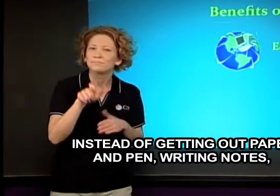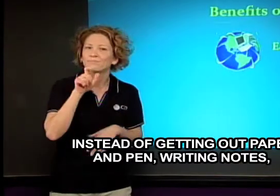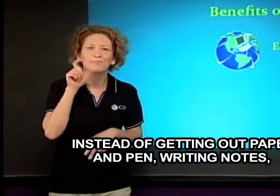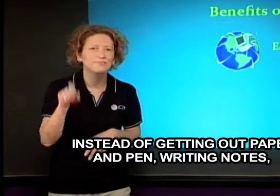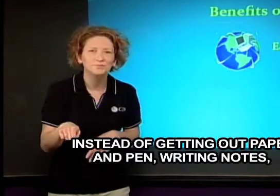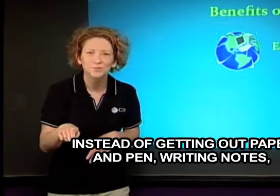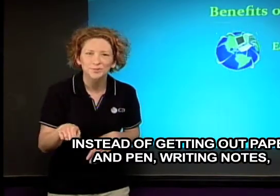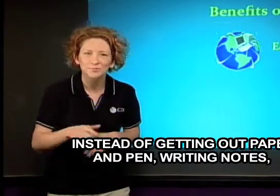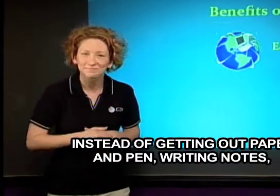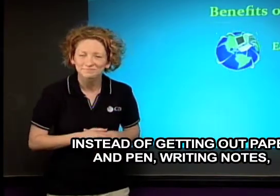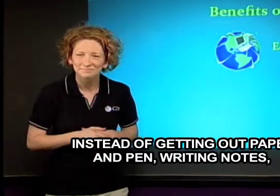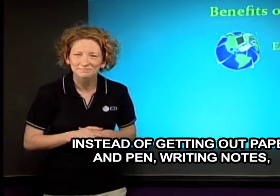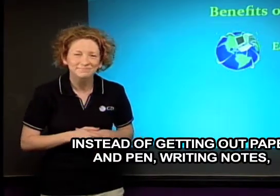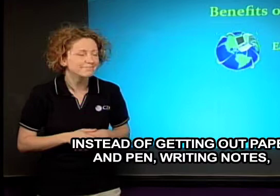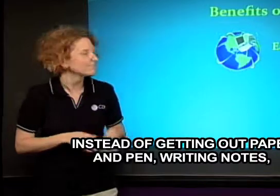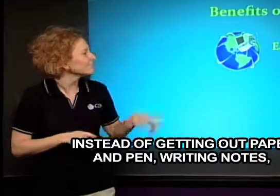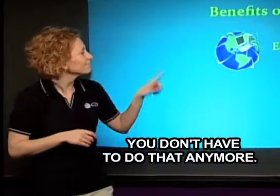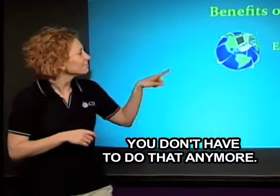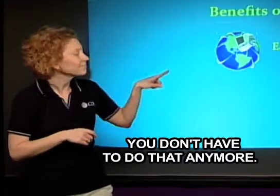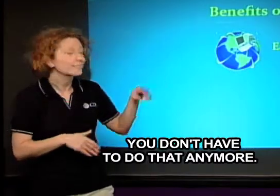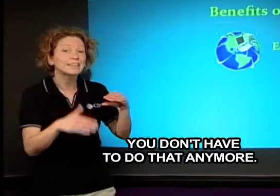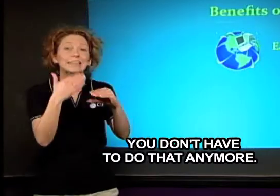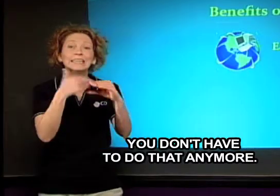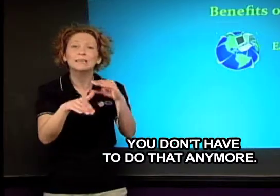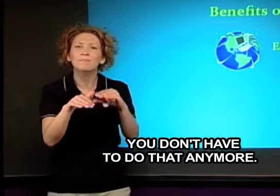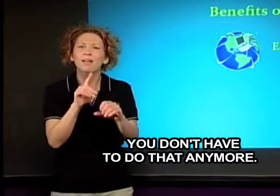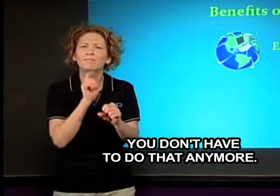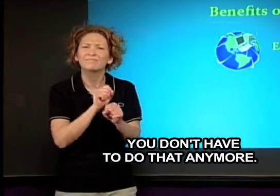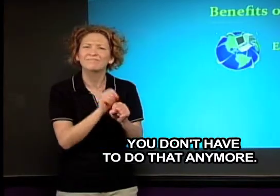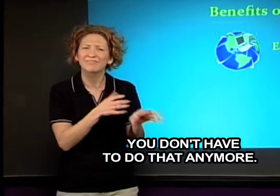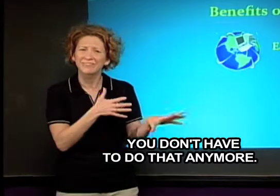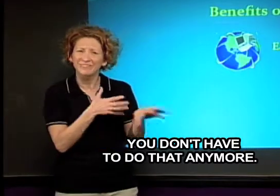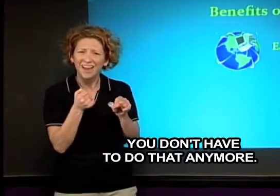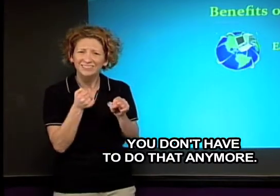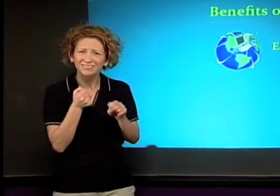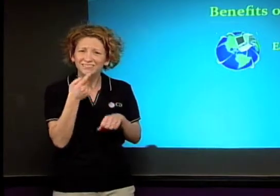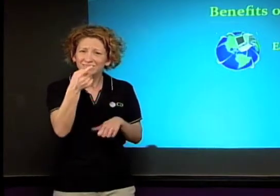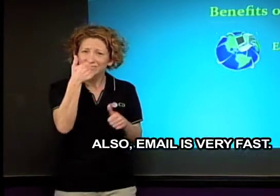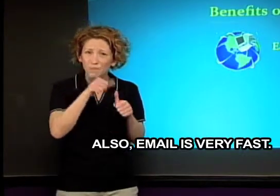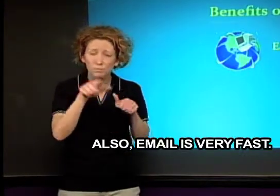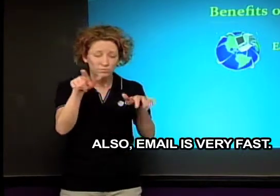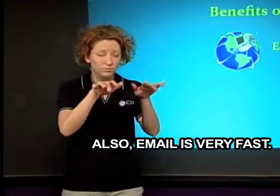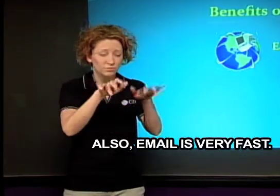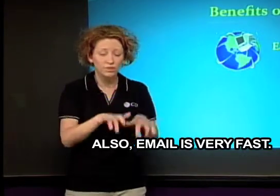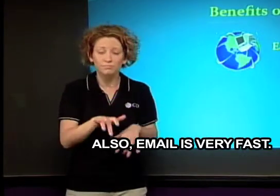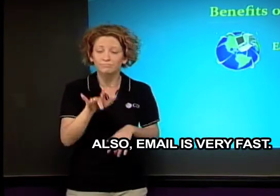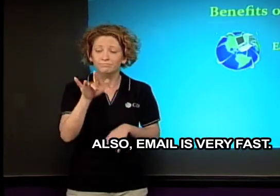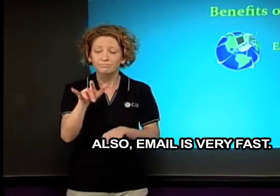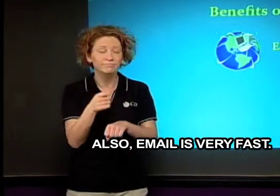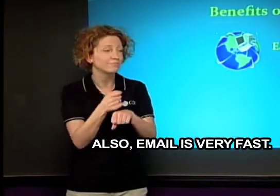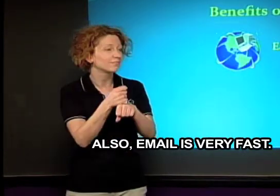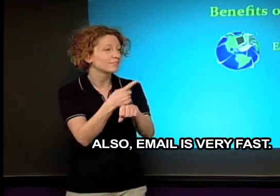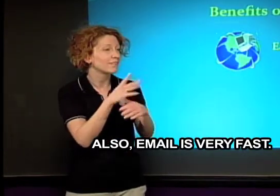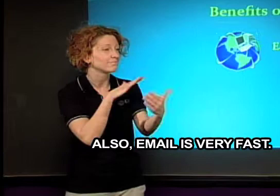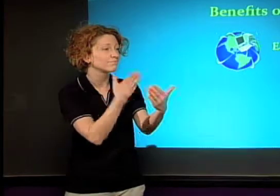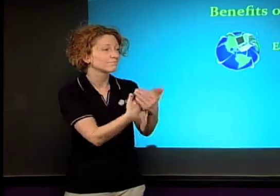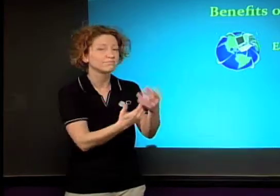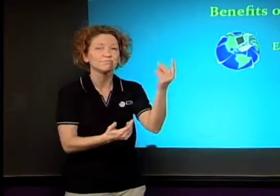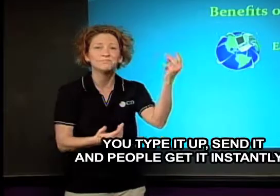a paper and pen and writing notes, you don't have to do that anymore. Also, email is very fast. You